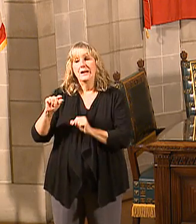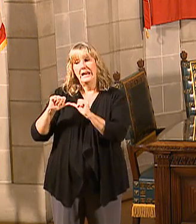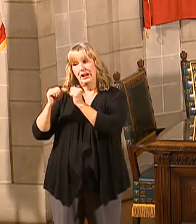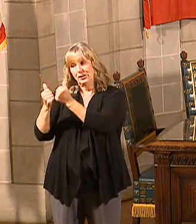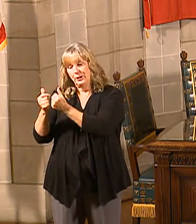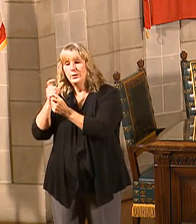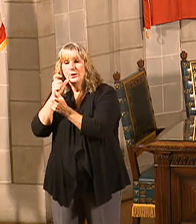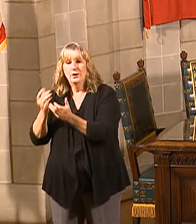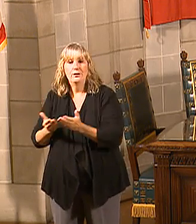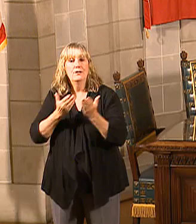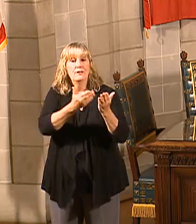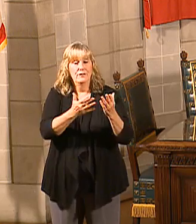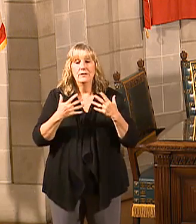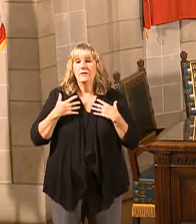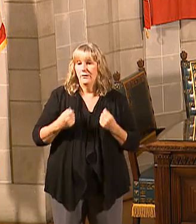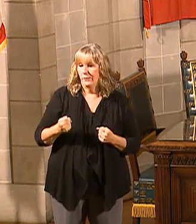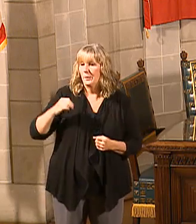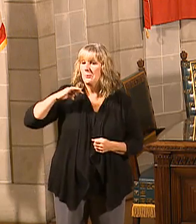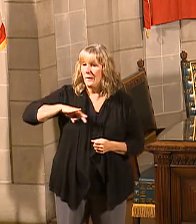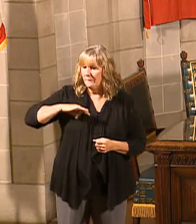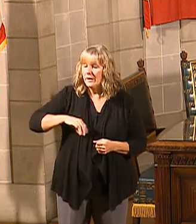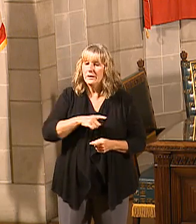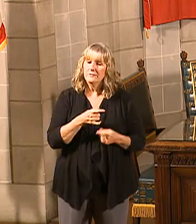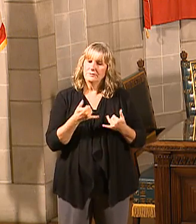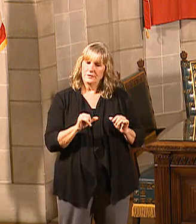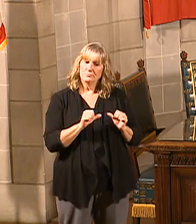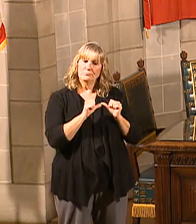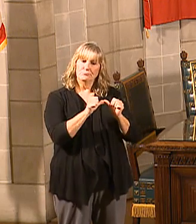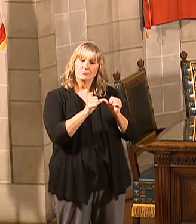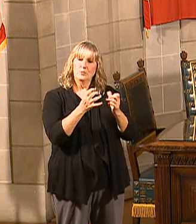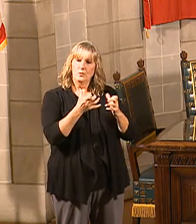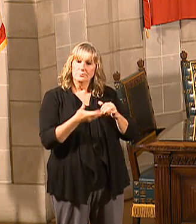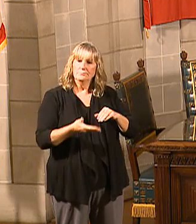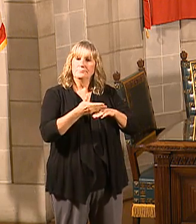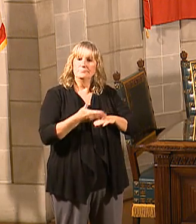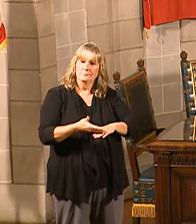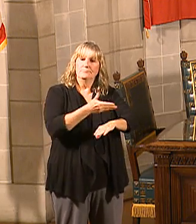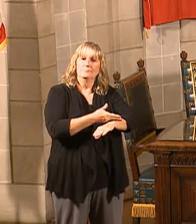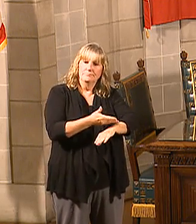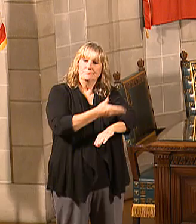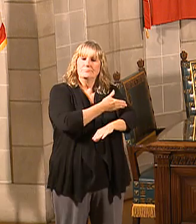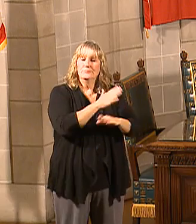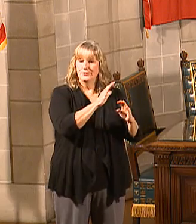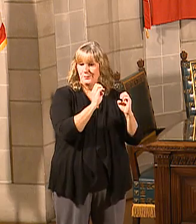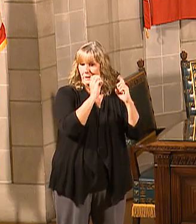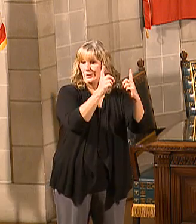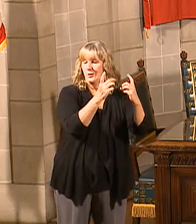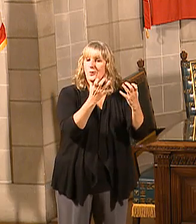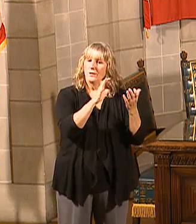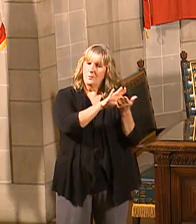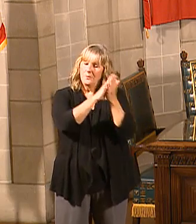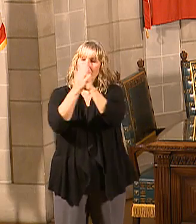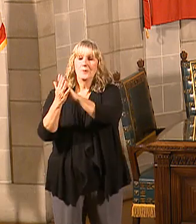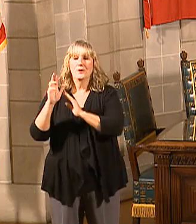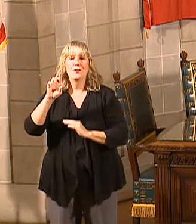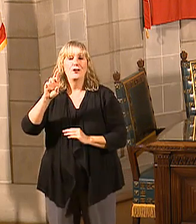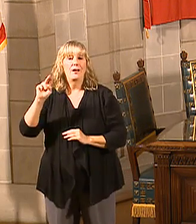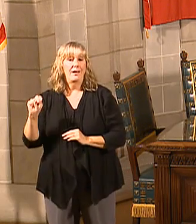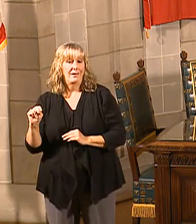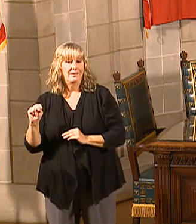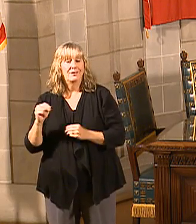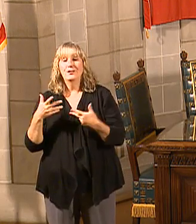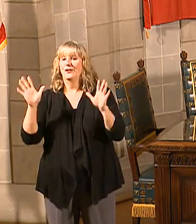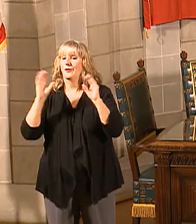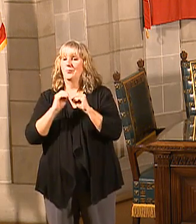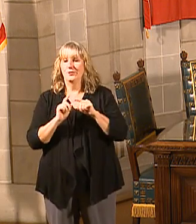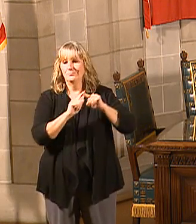that offers health benefits. She plans to continue her education while working to pursue her RN license and is no longer reliant